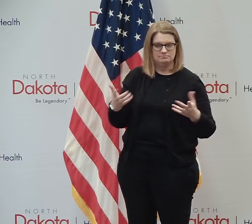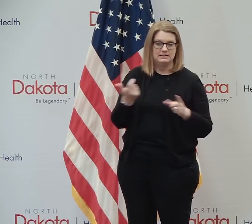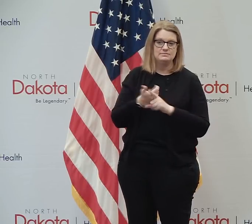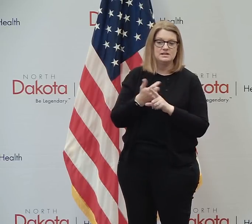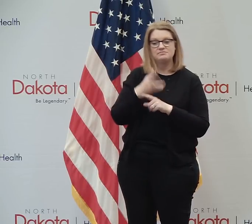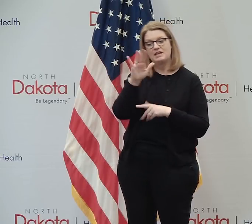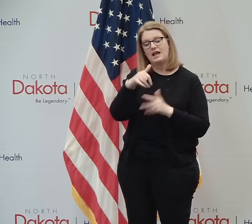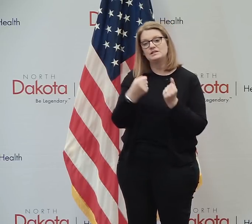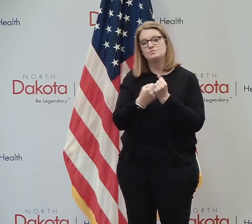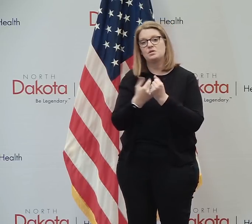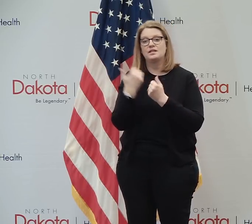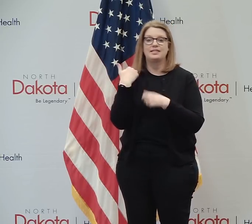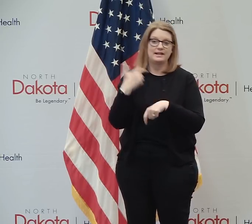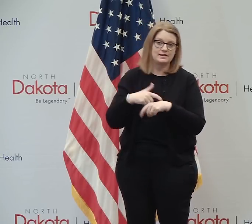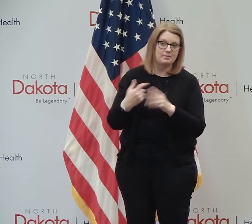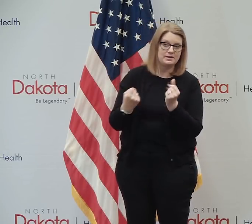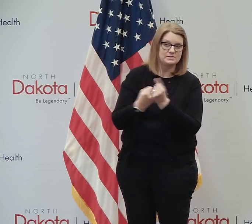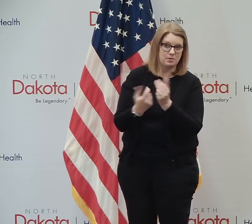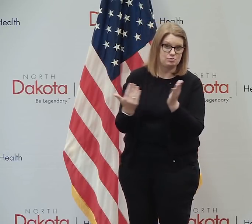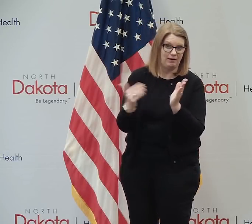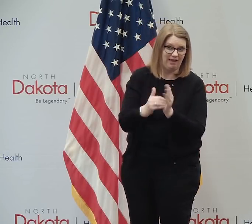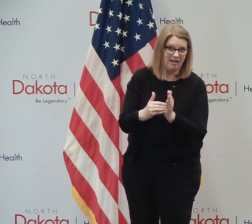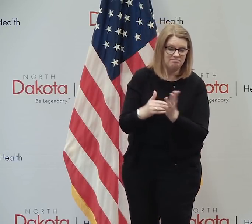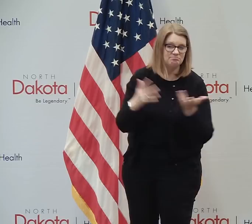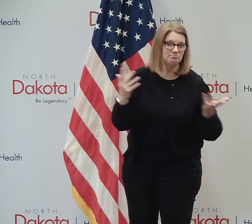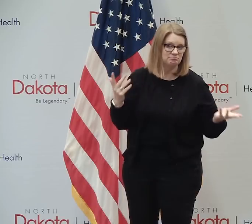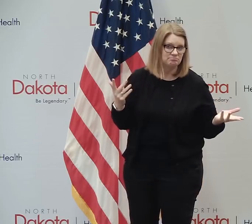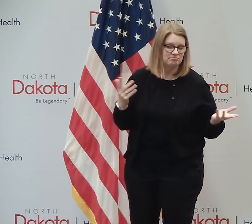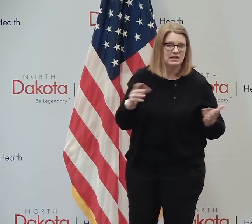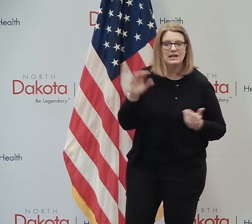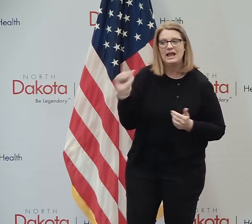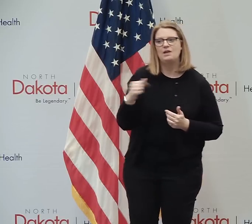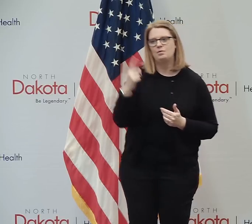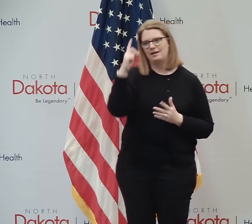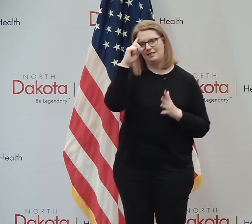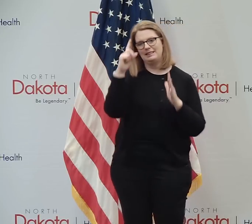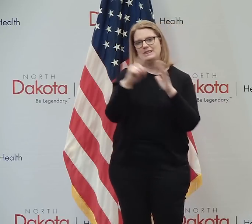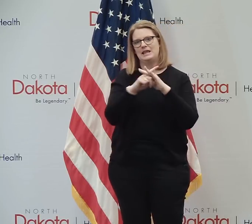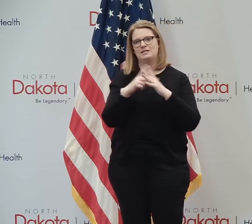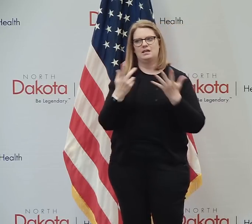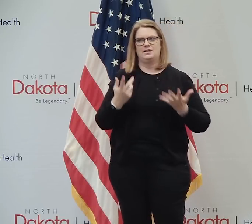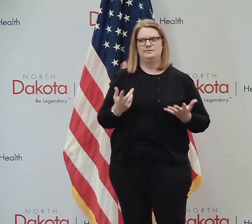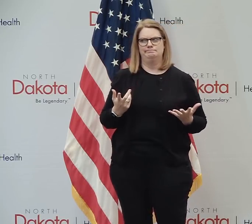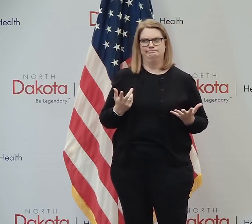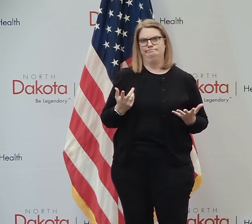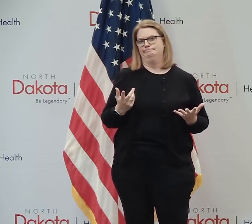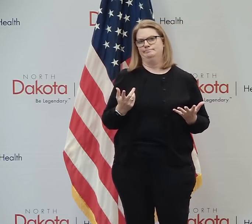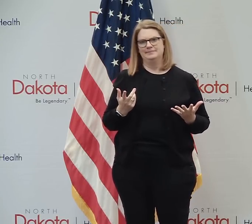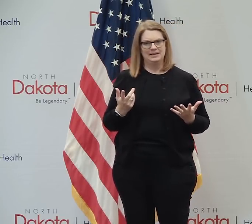hey, I supported you last time, I'd like to support you again. Anybody that would think that there is some kind of